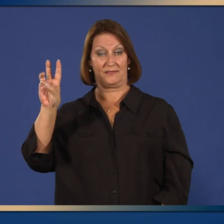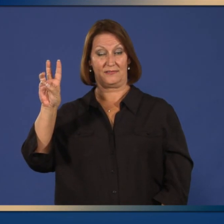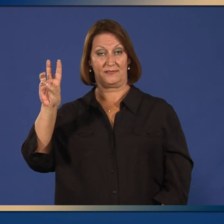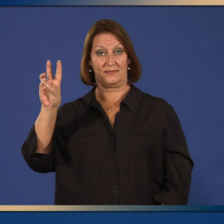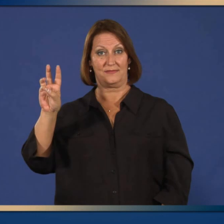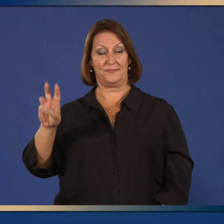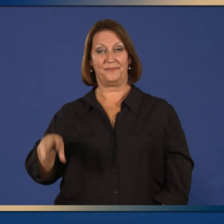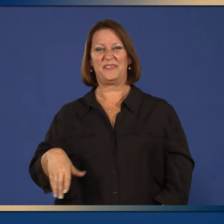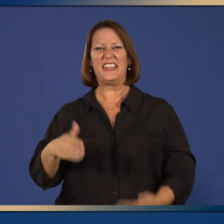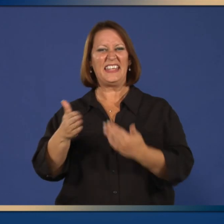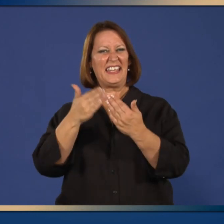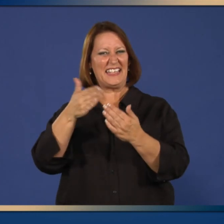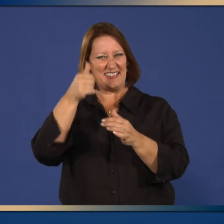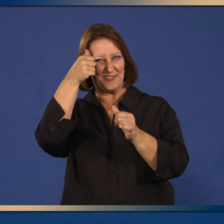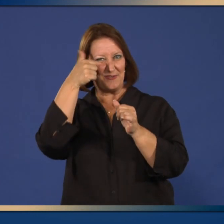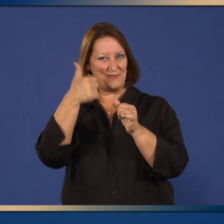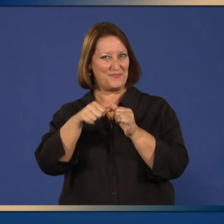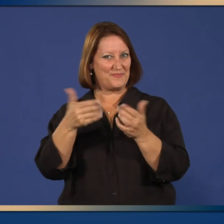1-800-232-4636.